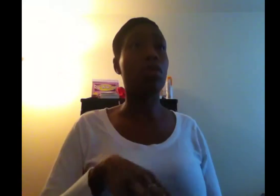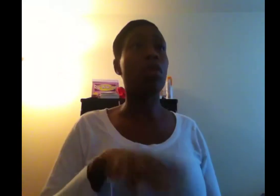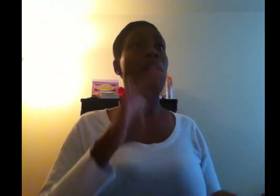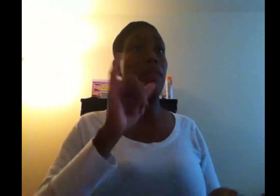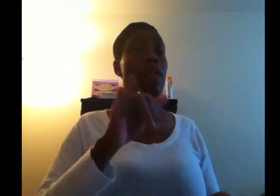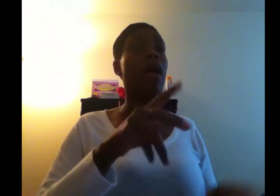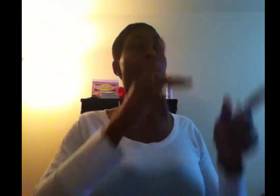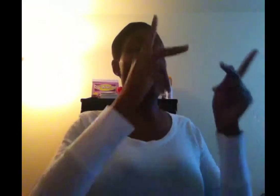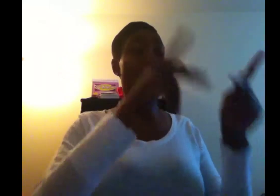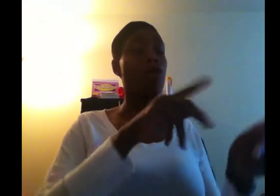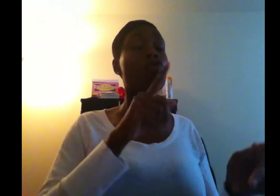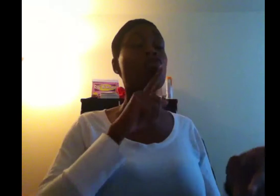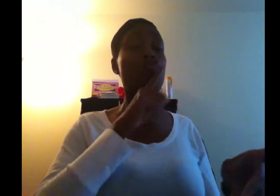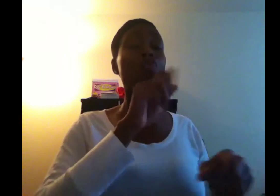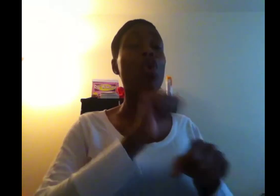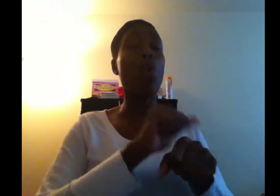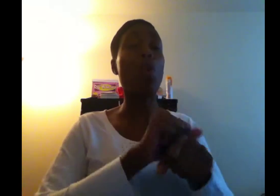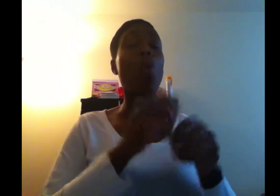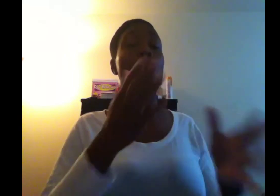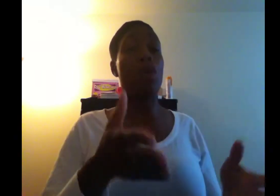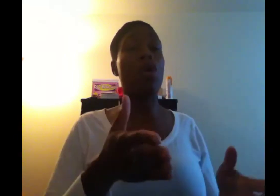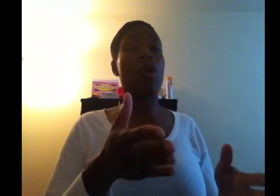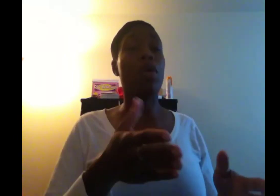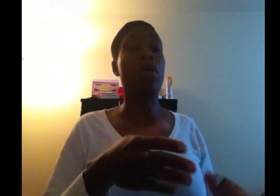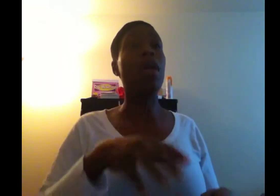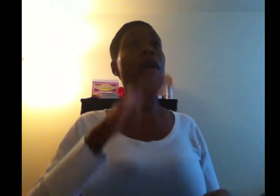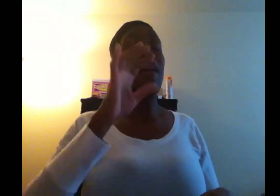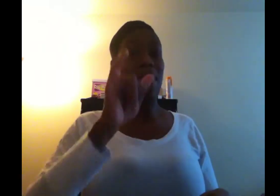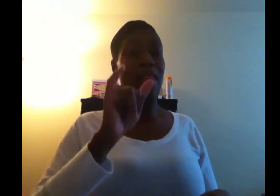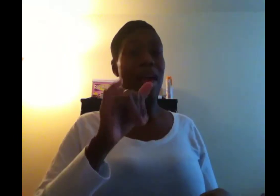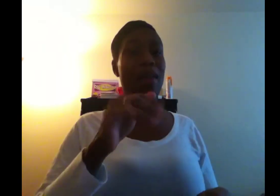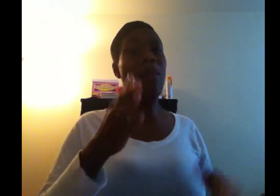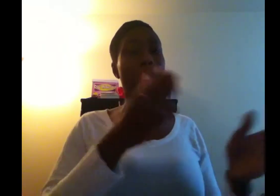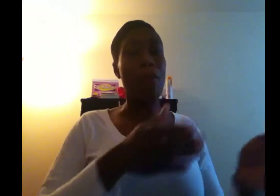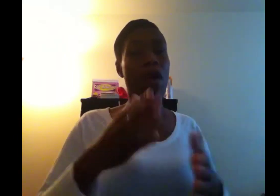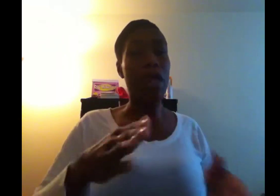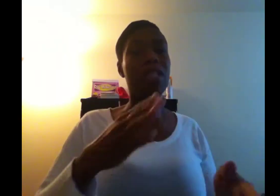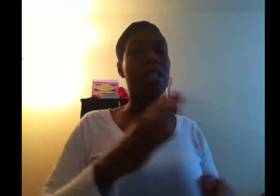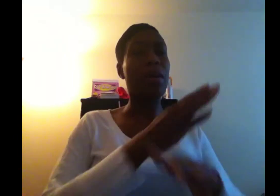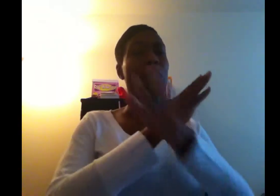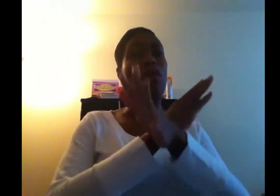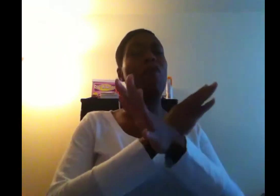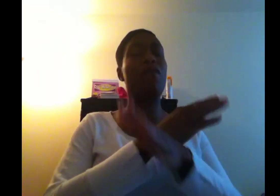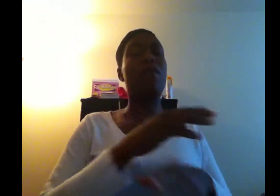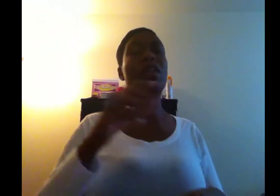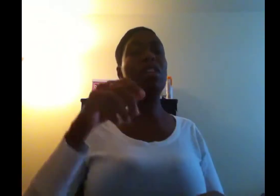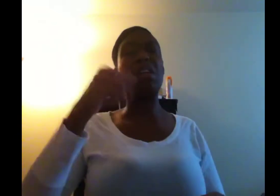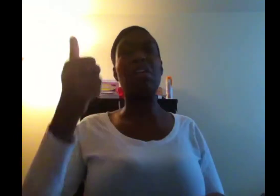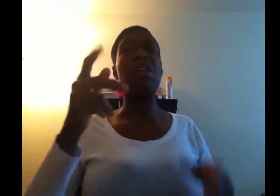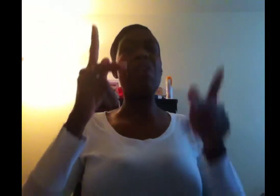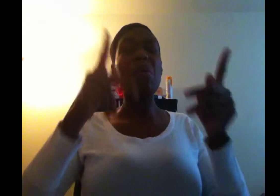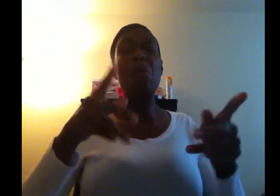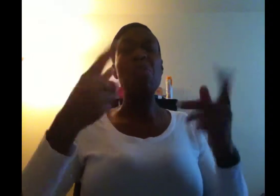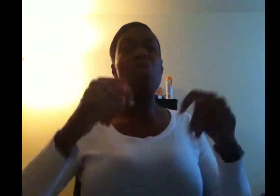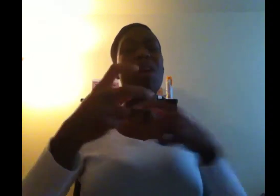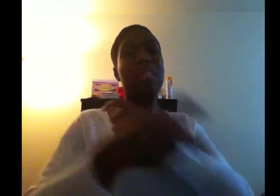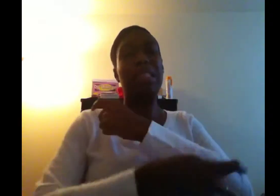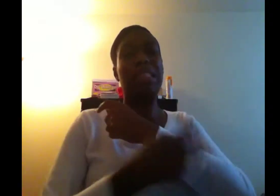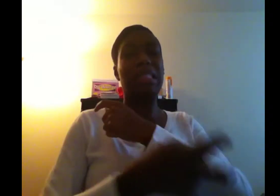to prevent someone from trying to embezzle or illegally get money out of a company that they ought not to. Once that's been done, then what